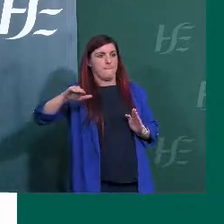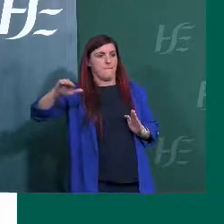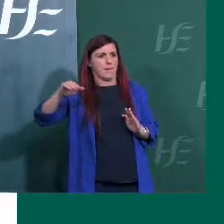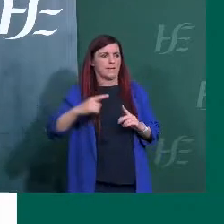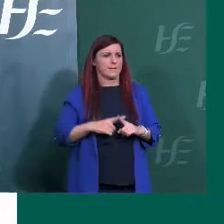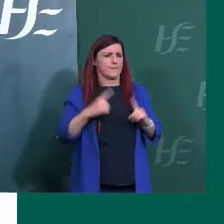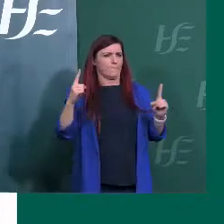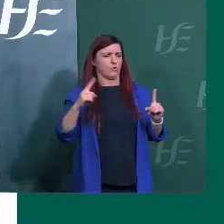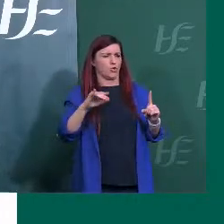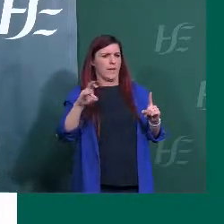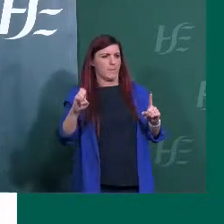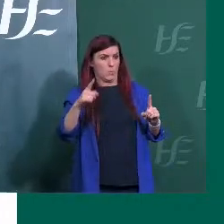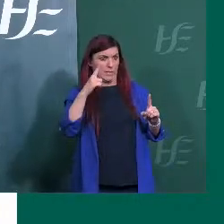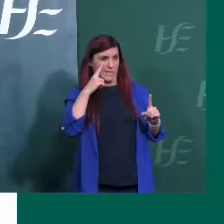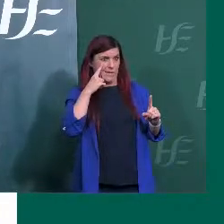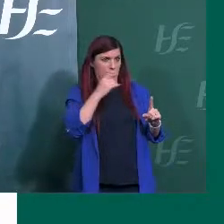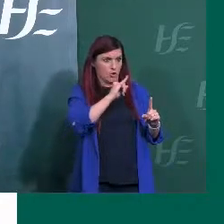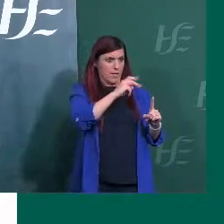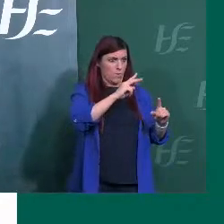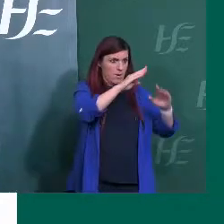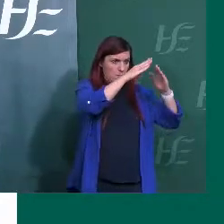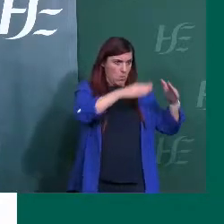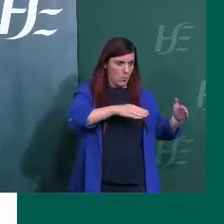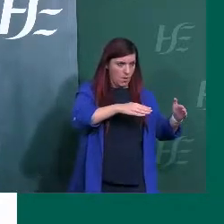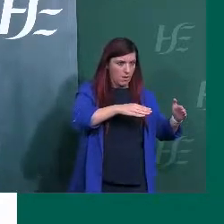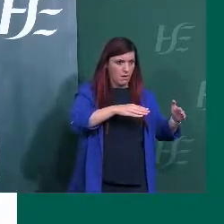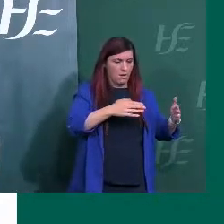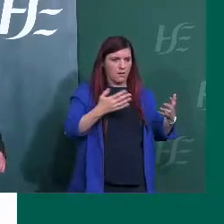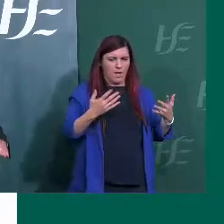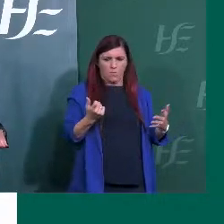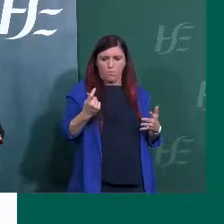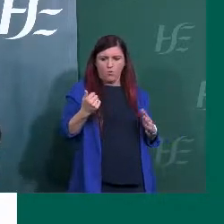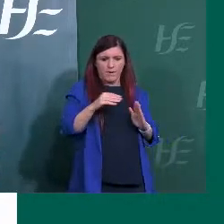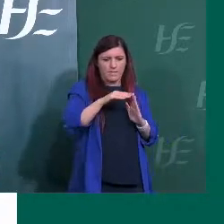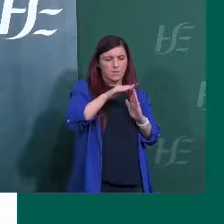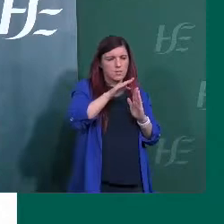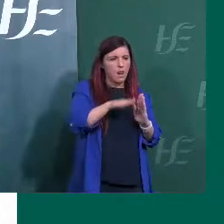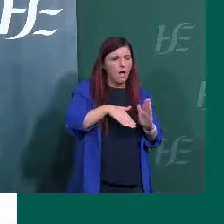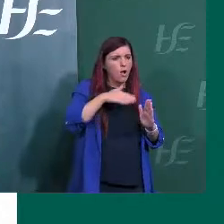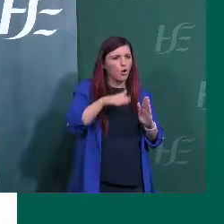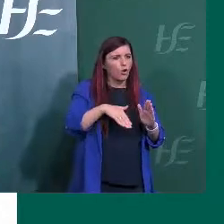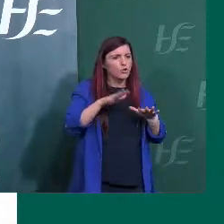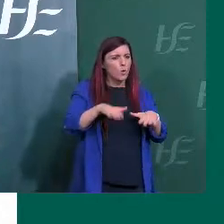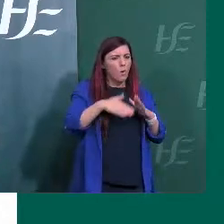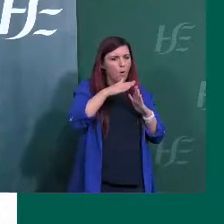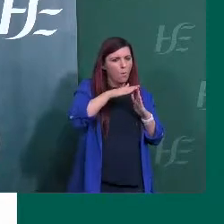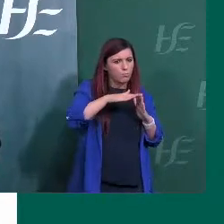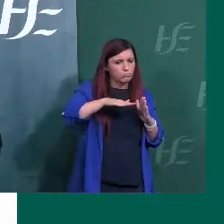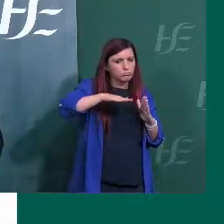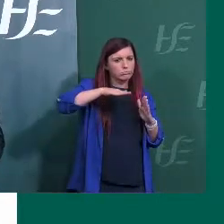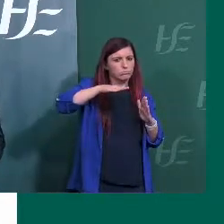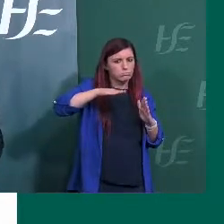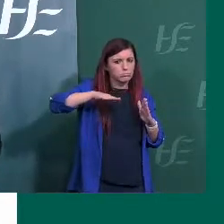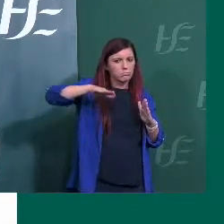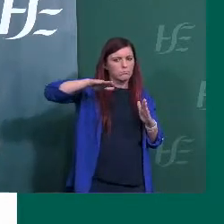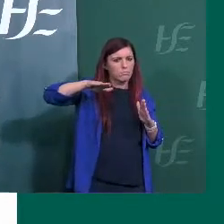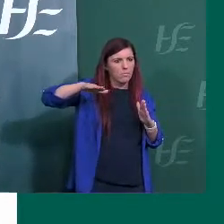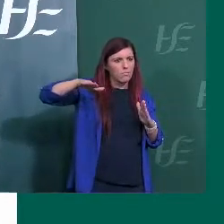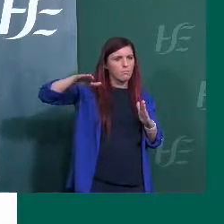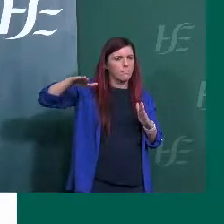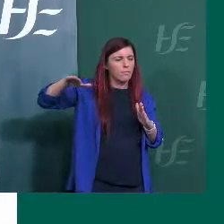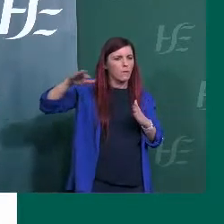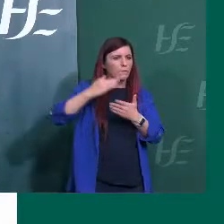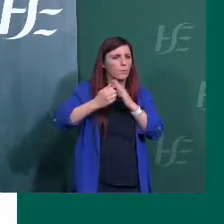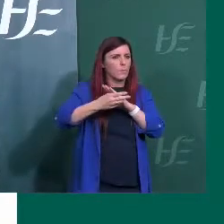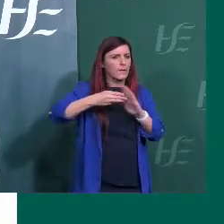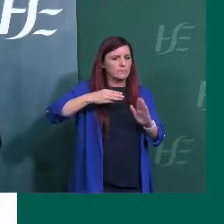and that's on the right-hand side of the graph, where you see a longer, slower upslope and a consistent number of cases rising gradually over the past few weeks.